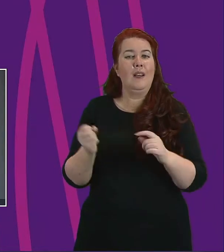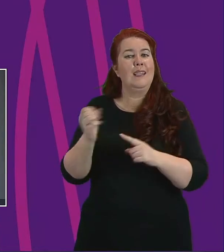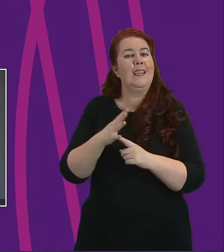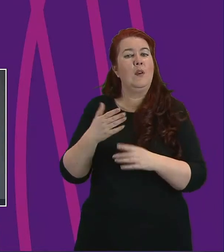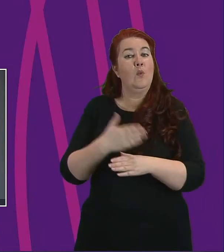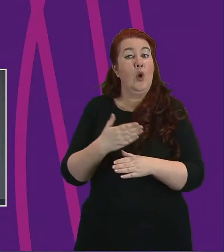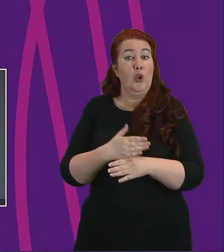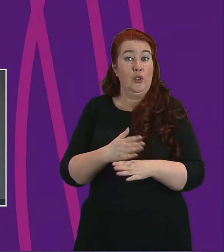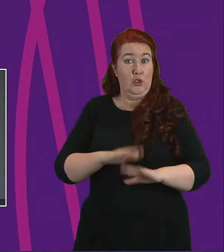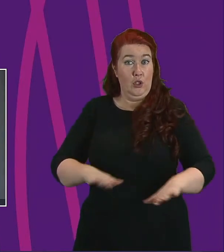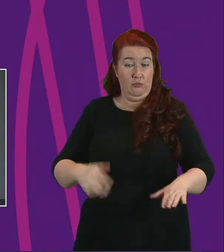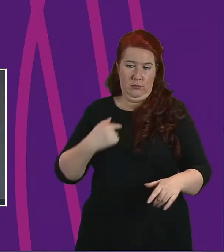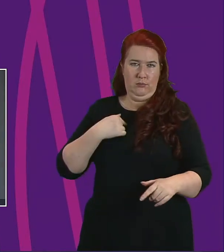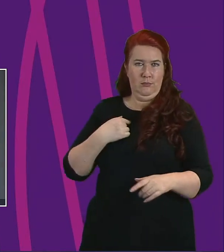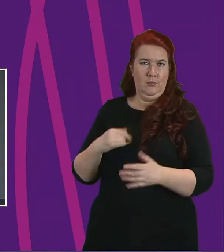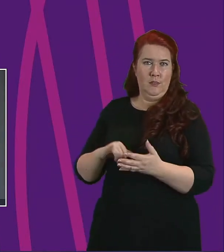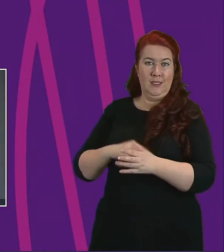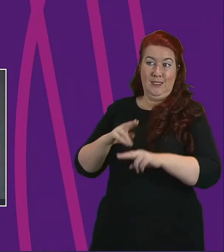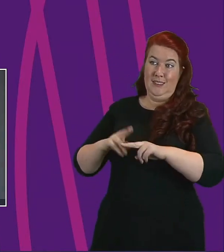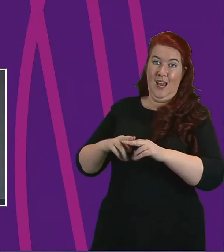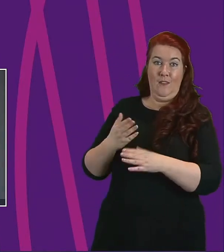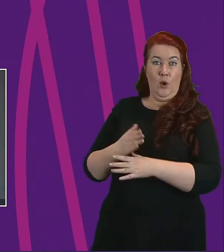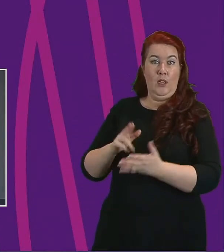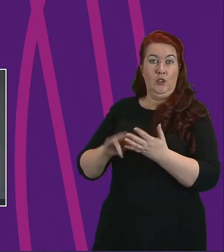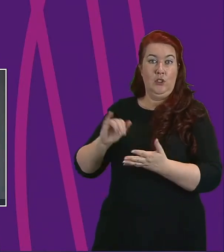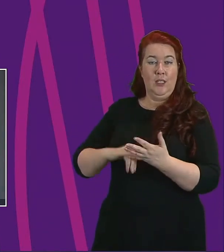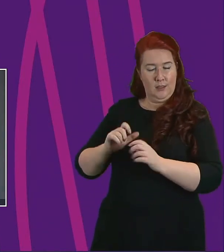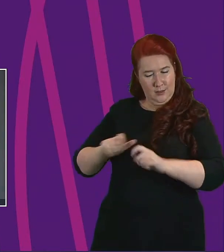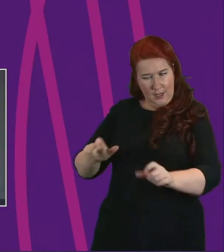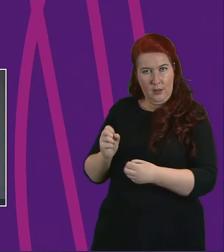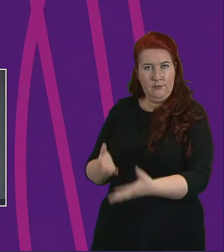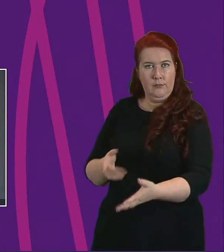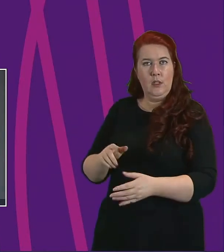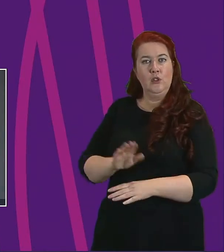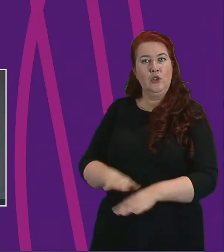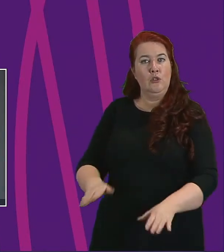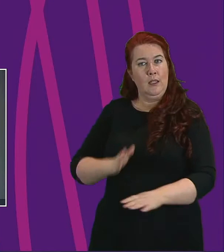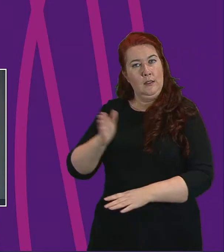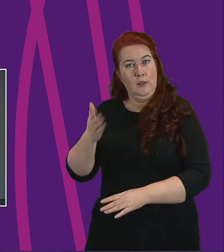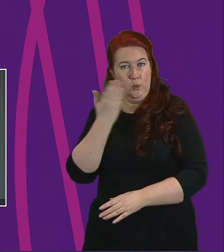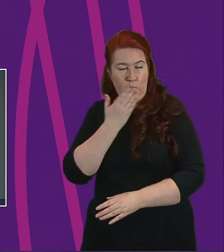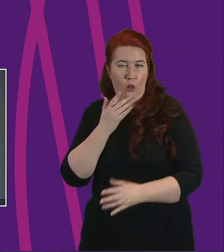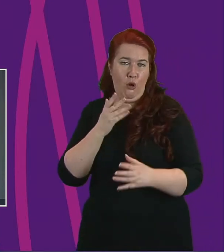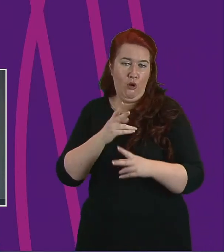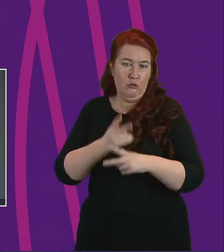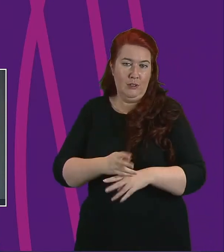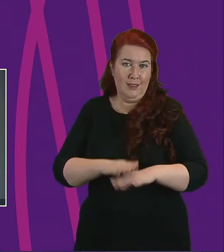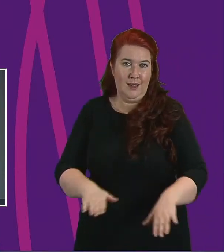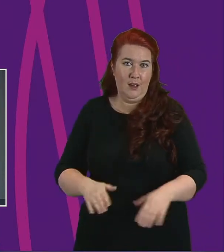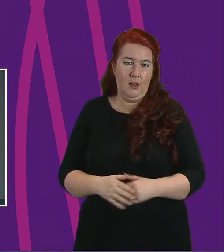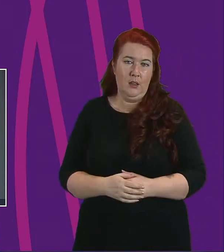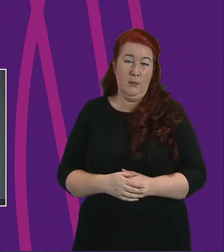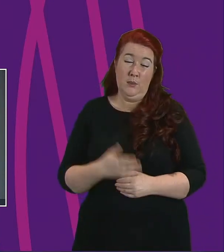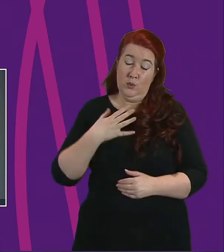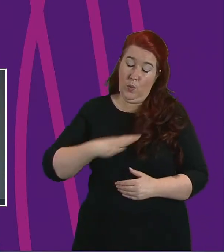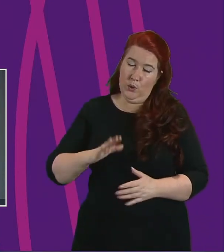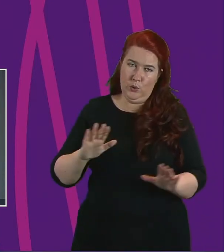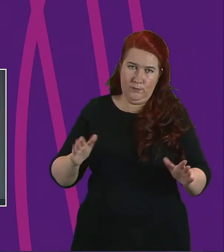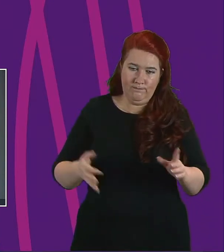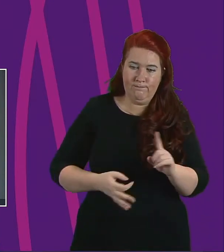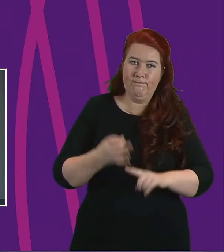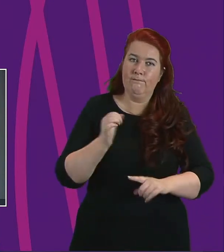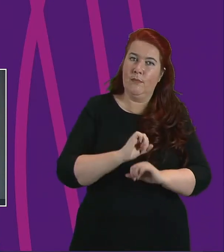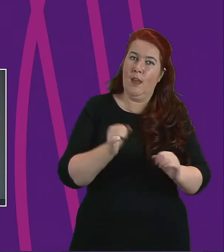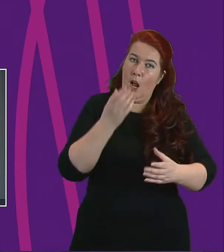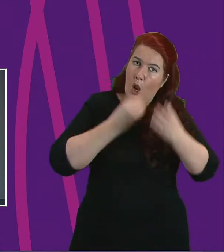provided. There will remain an important role for assessment in supporting progression in learning during this phased return to